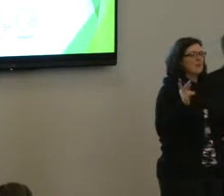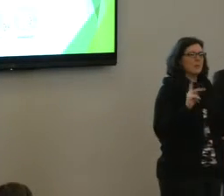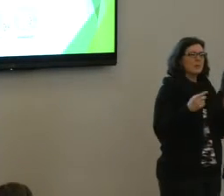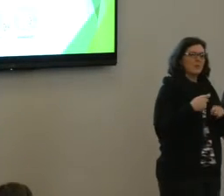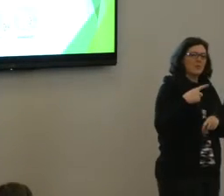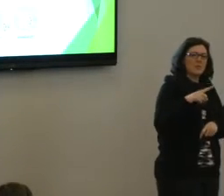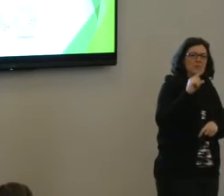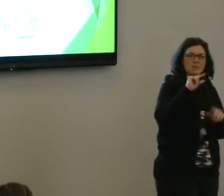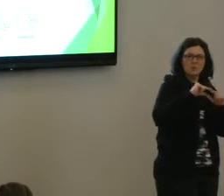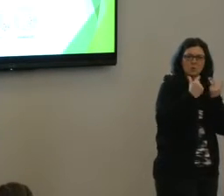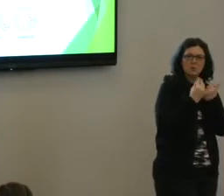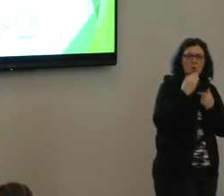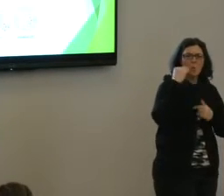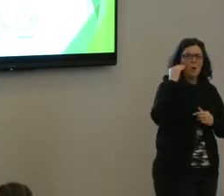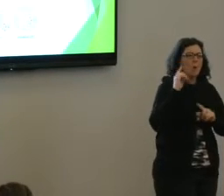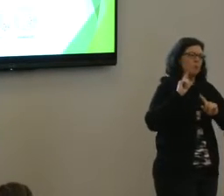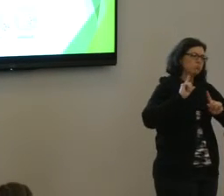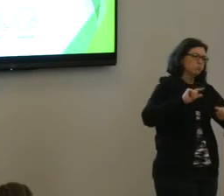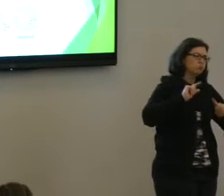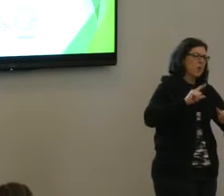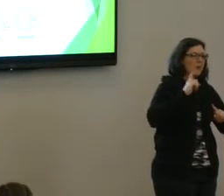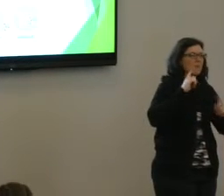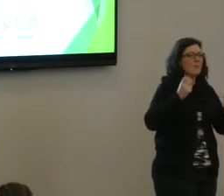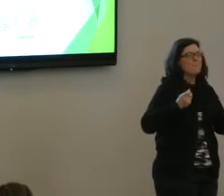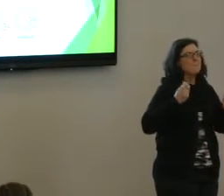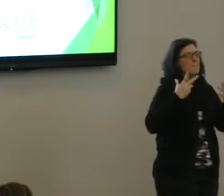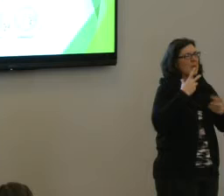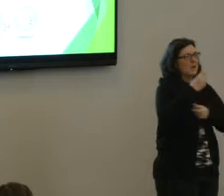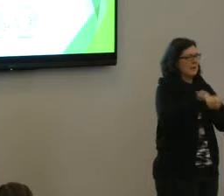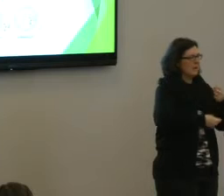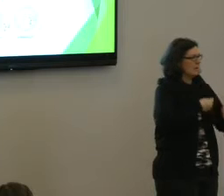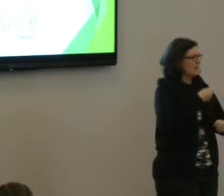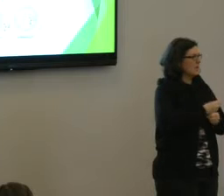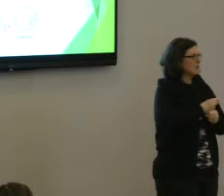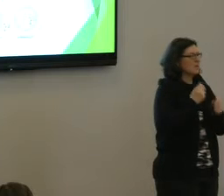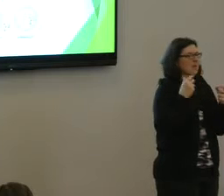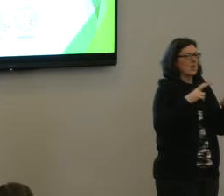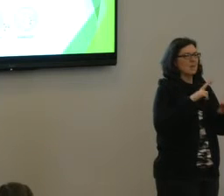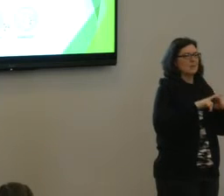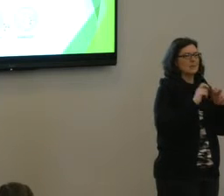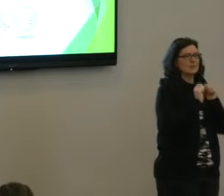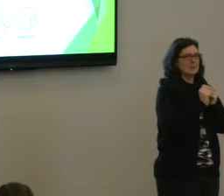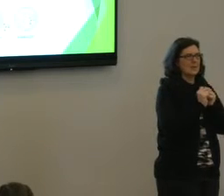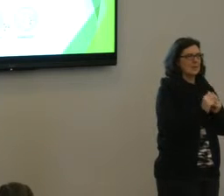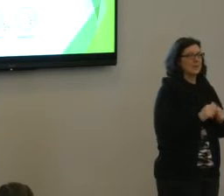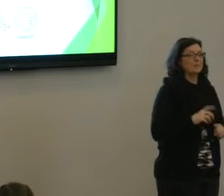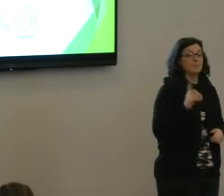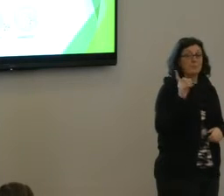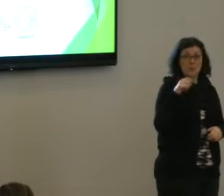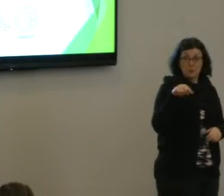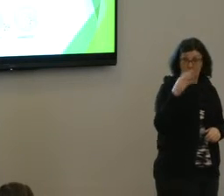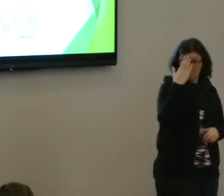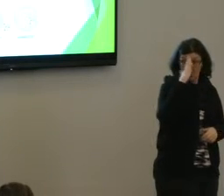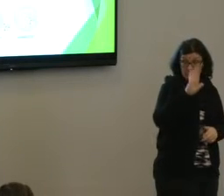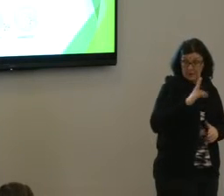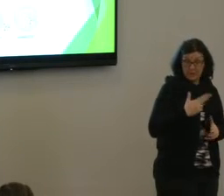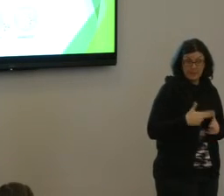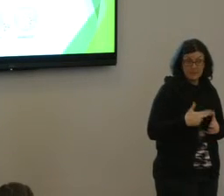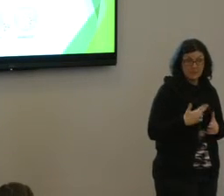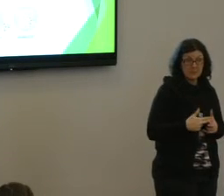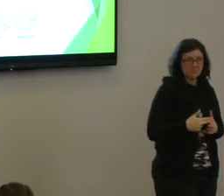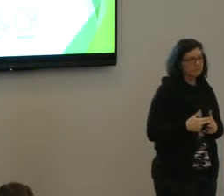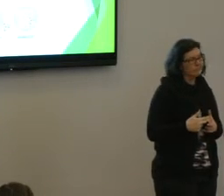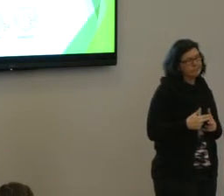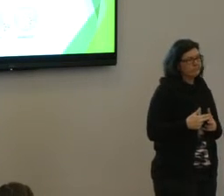this group home coming to our church for years. They all sit together in the same pew." She said, "Do you know their names?"